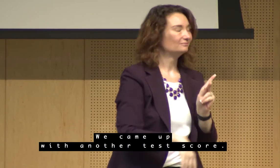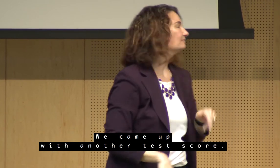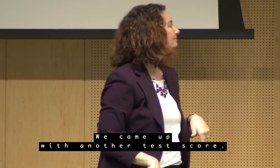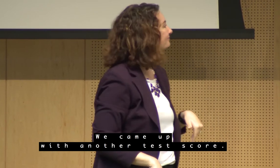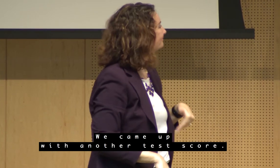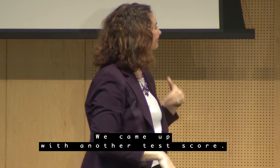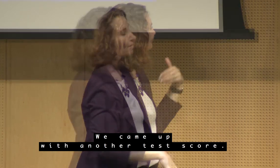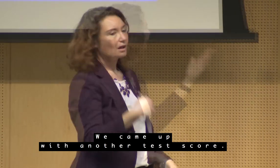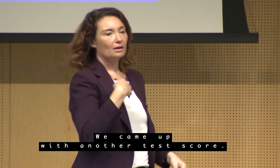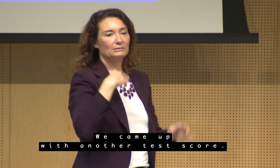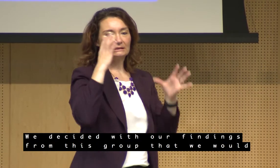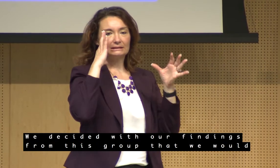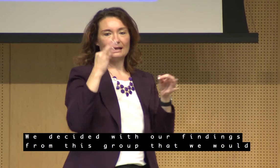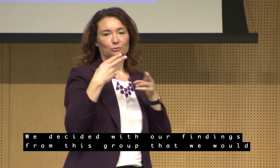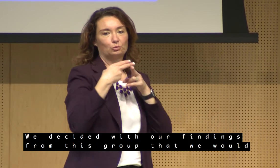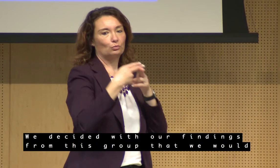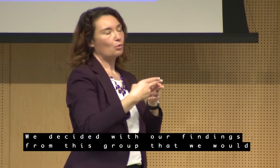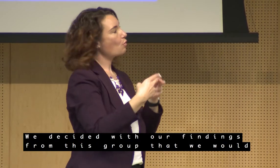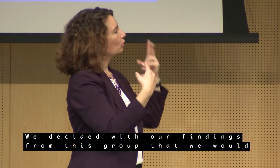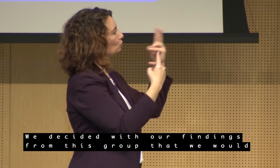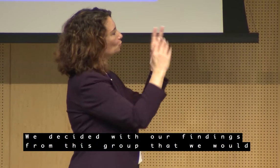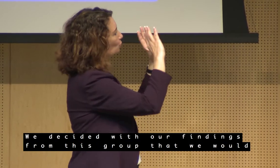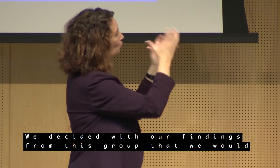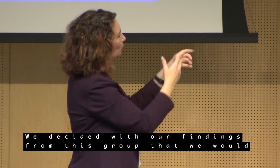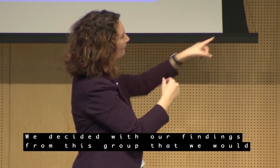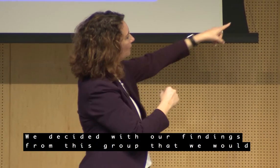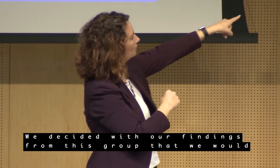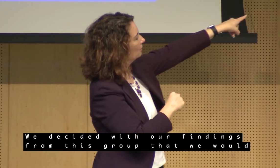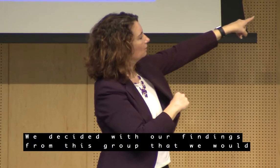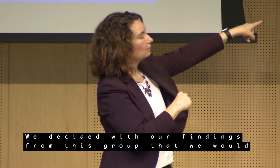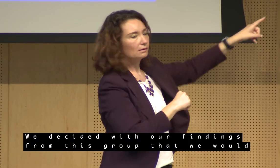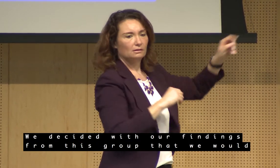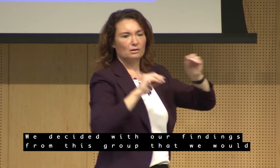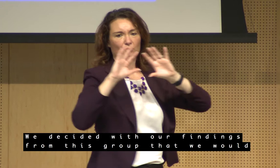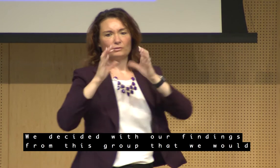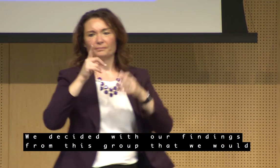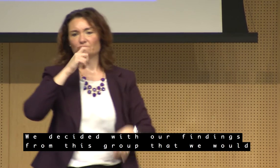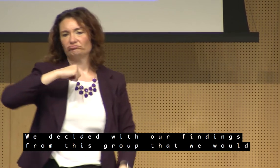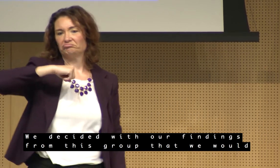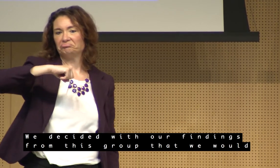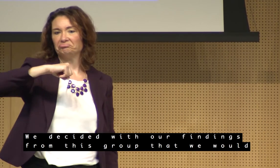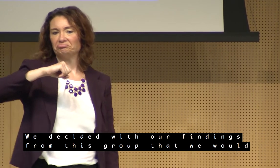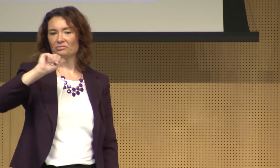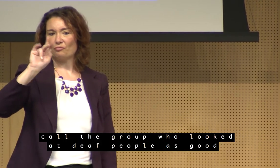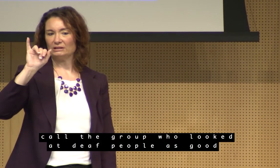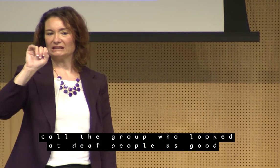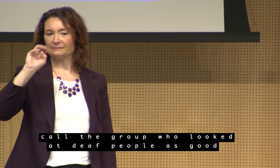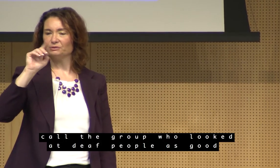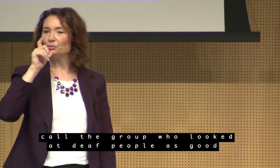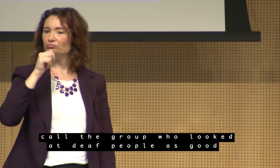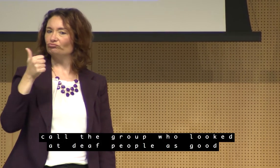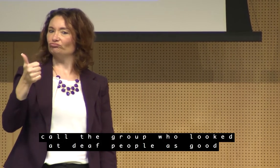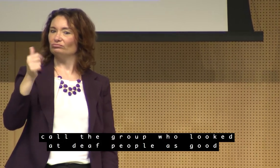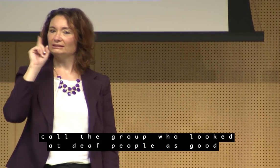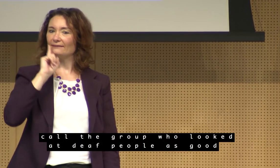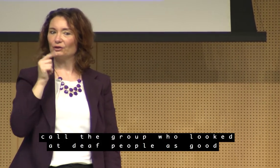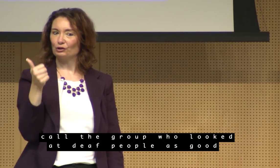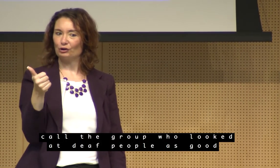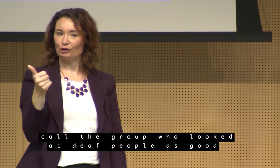score. We decided with our findings from this group that we would call the group who looked at deaf